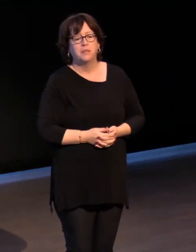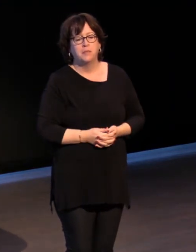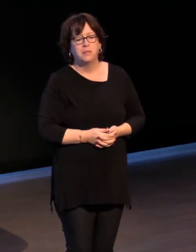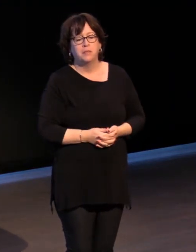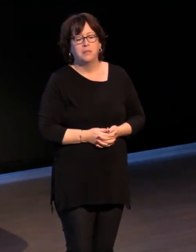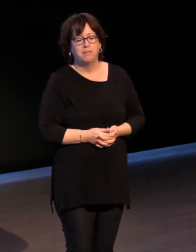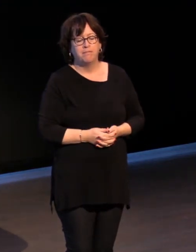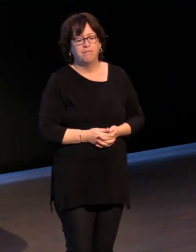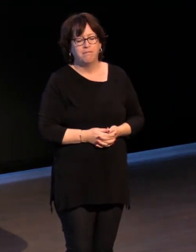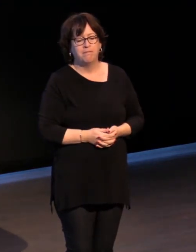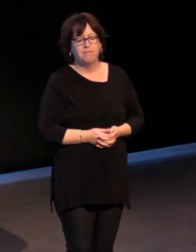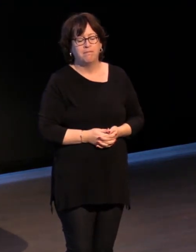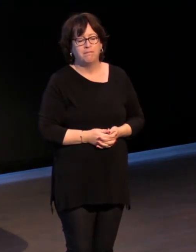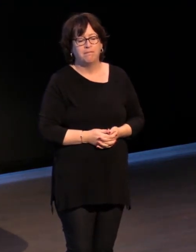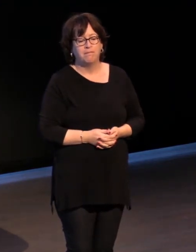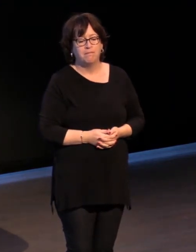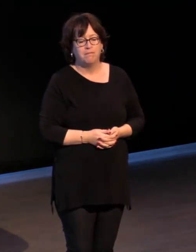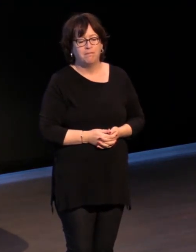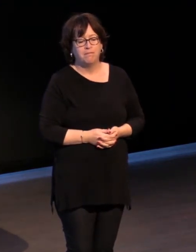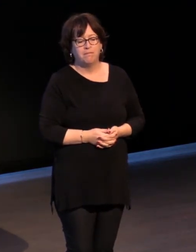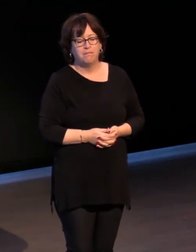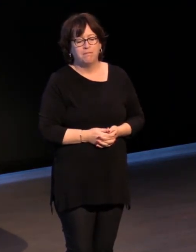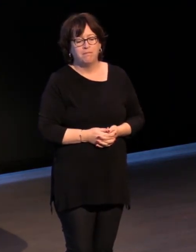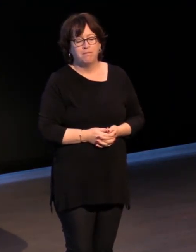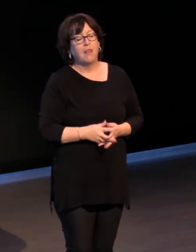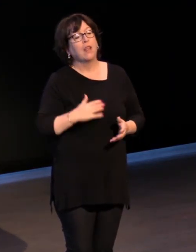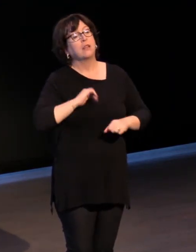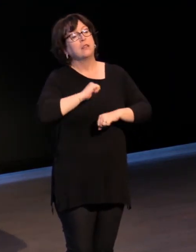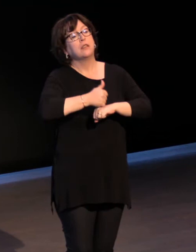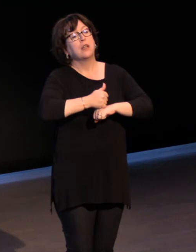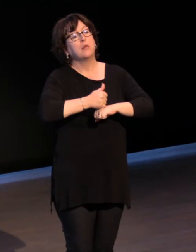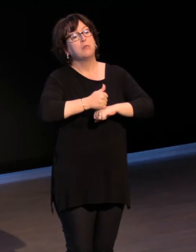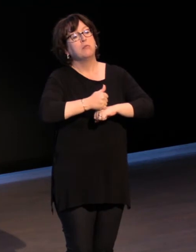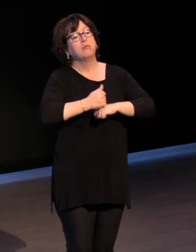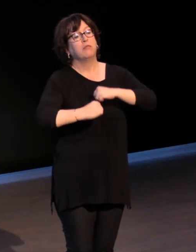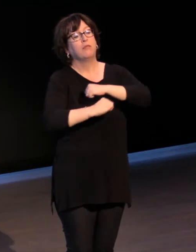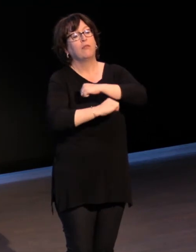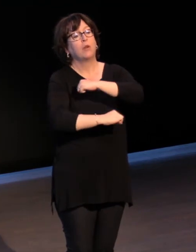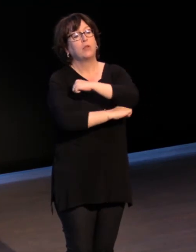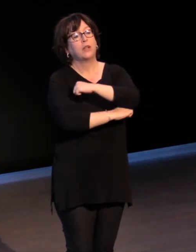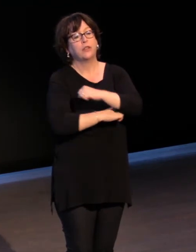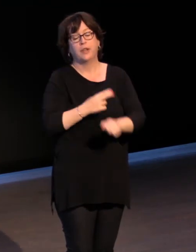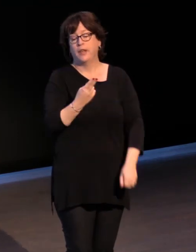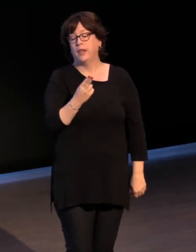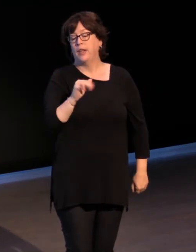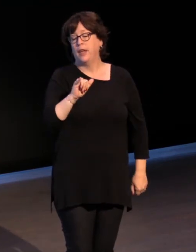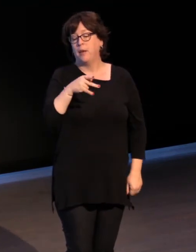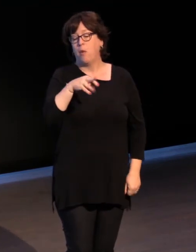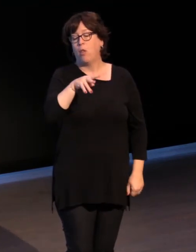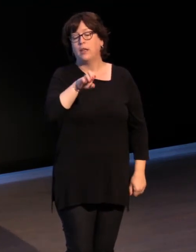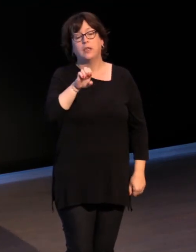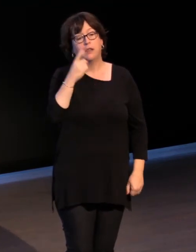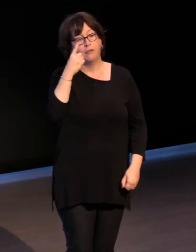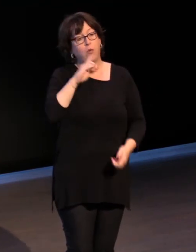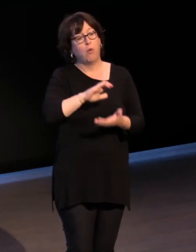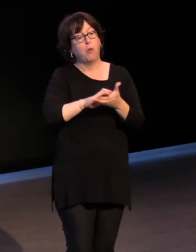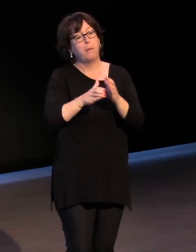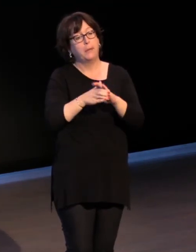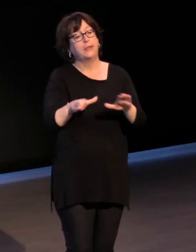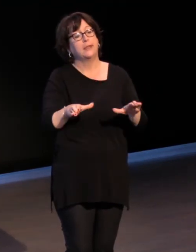I founded Hyppolite for Peace Foundation, which is now called Be the Peace